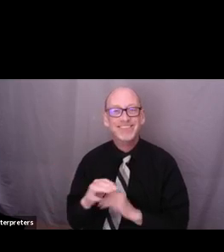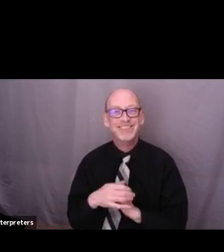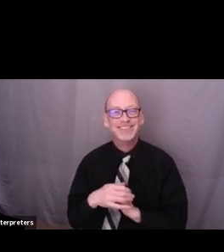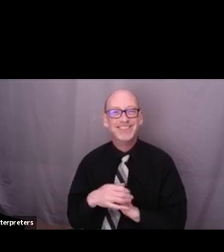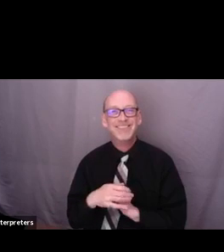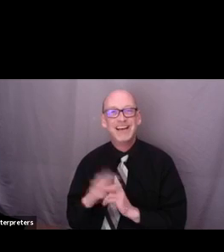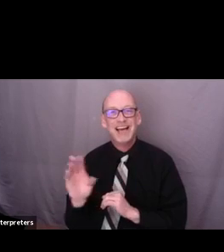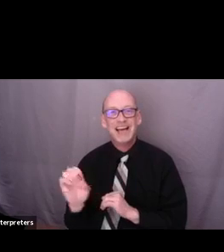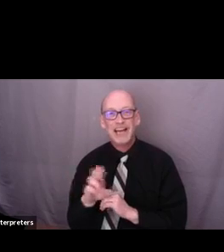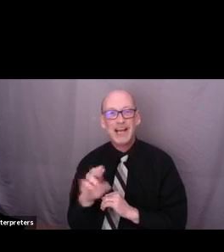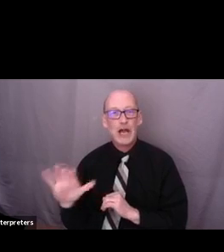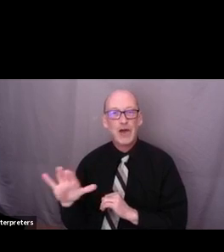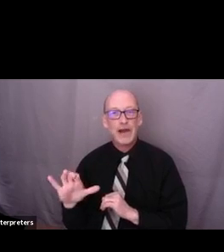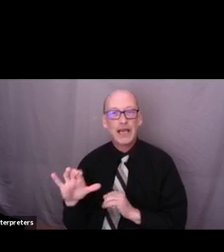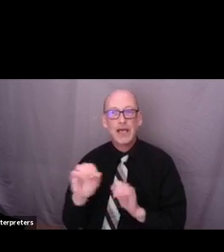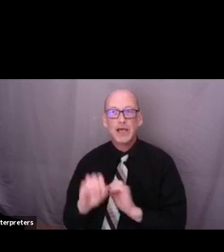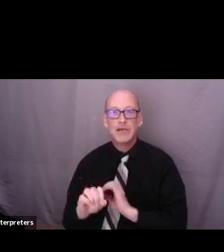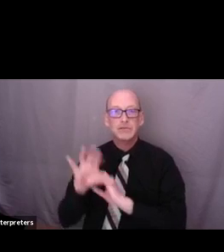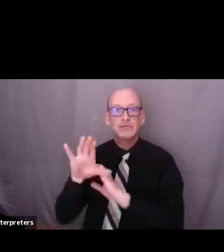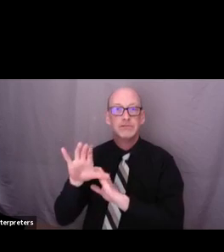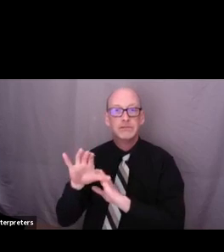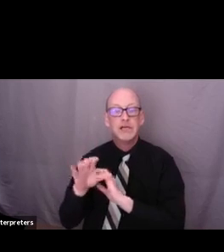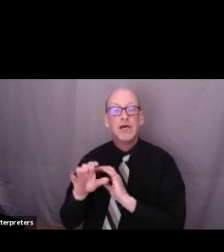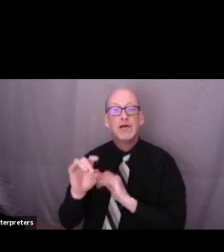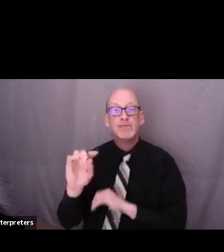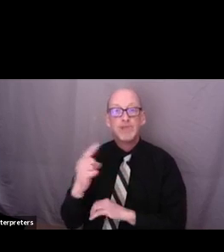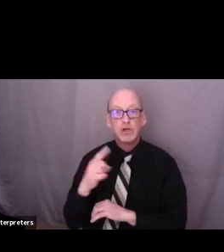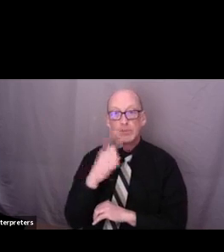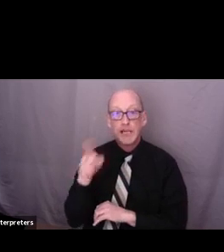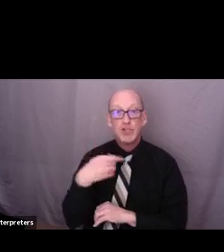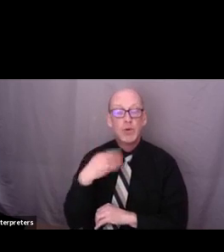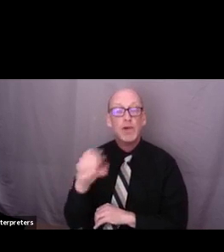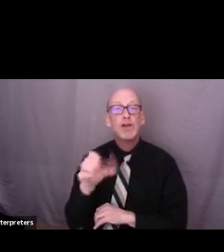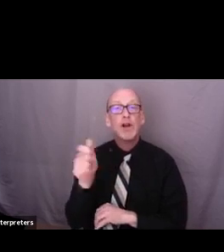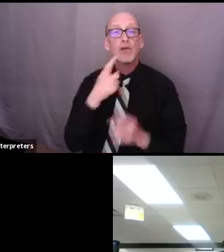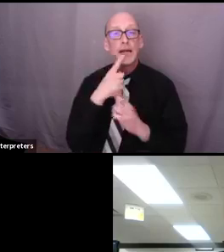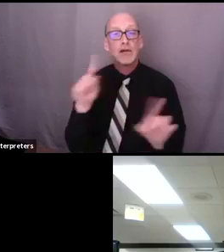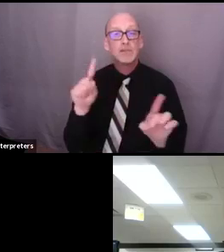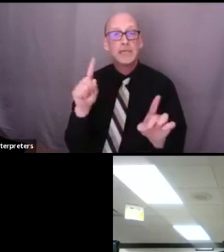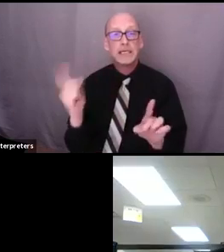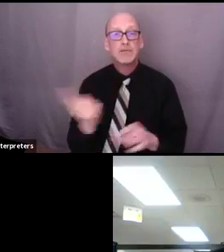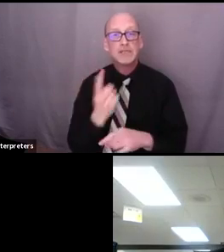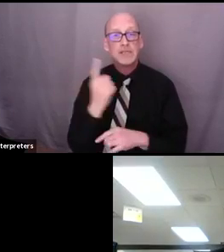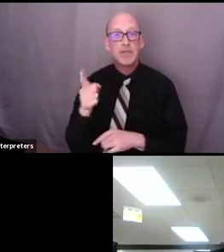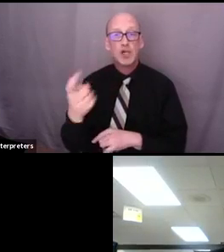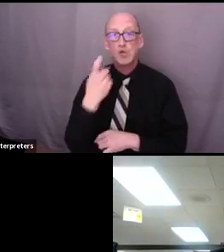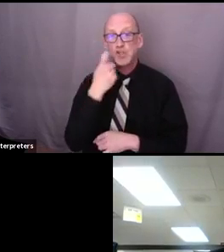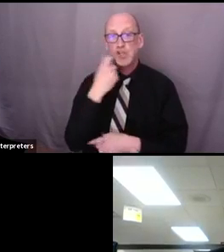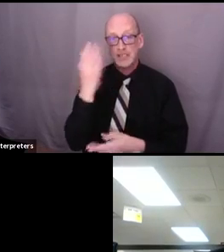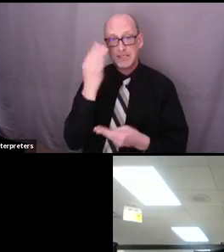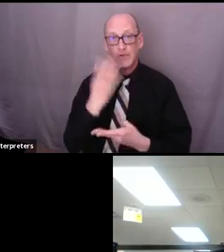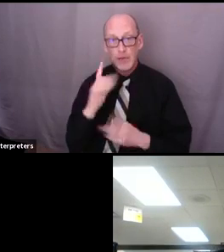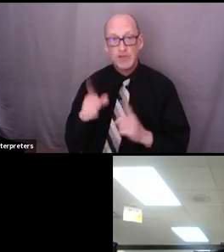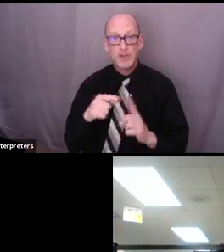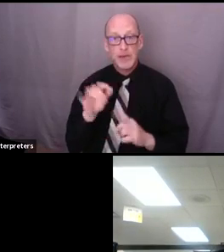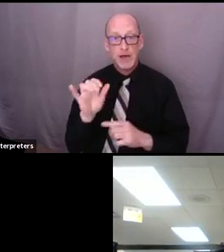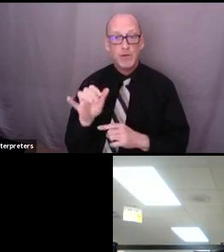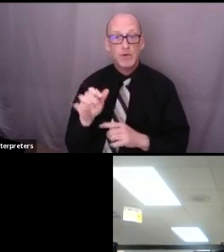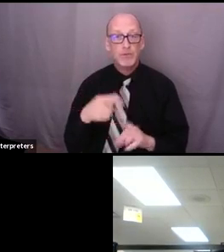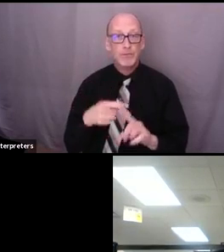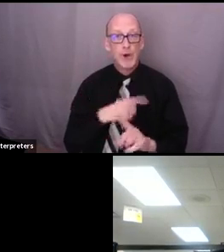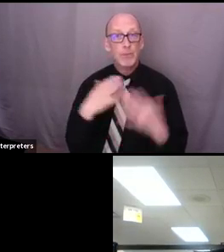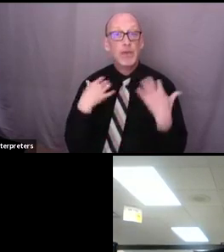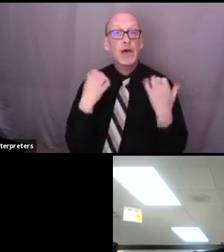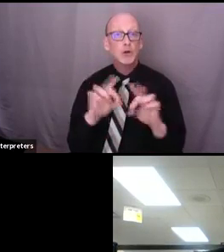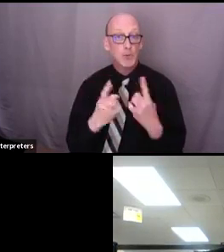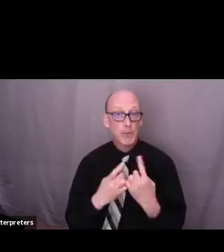Eric, I want to bring you back up first, though, because you have another announcement of something that you just got information on from the health